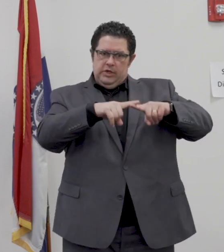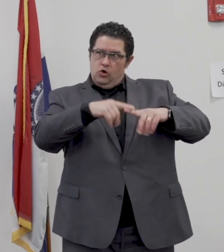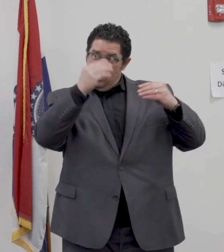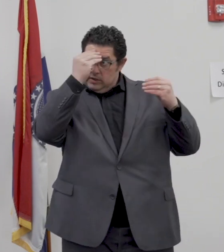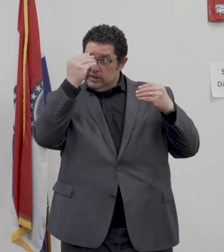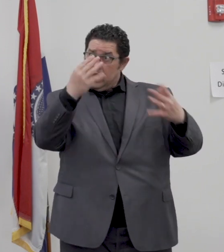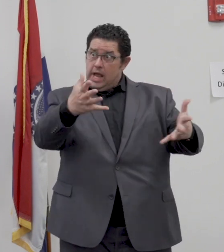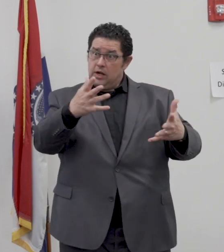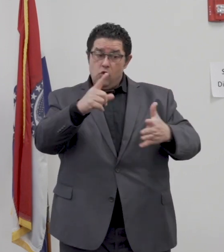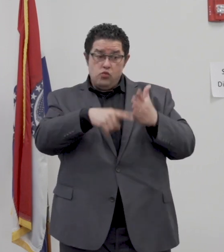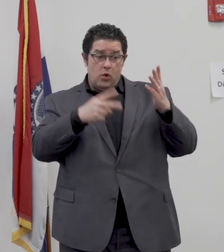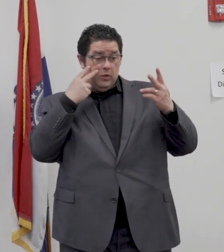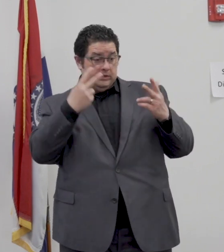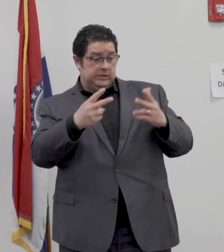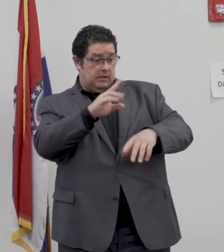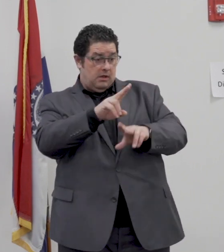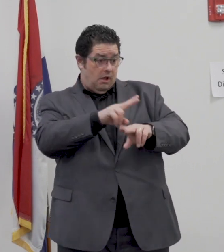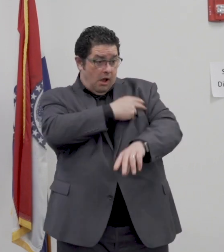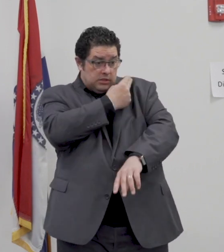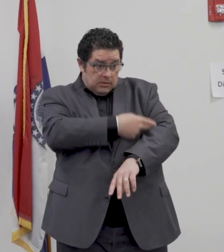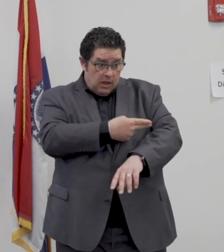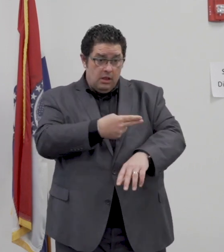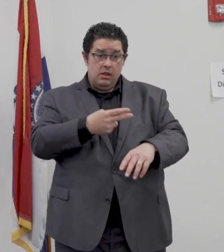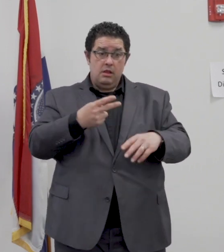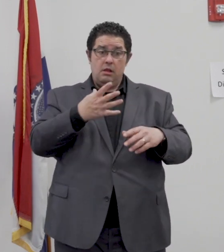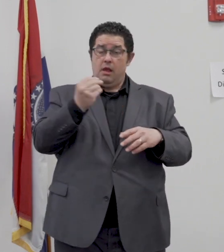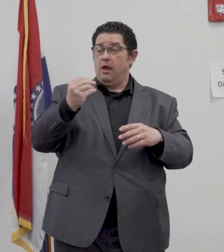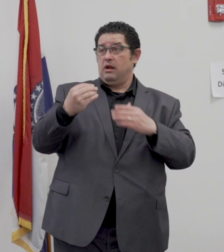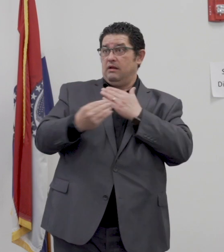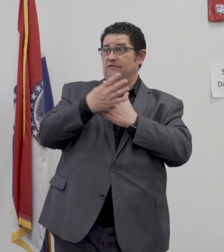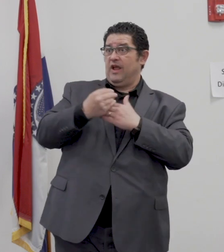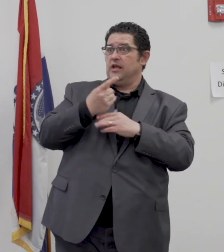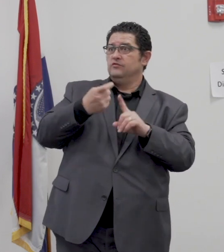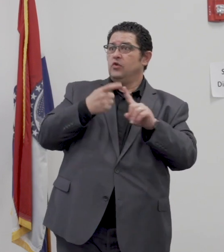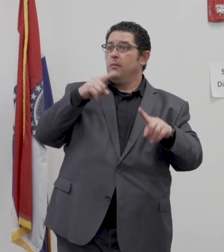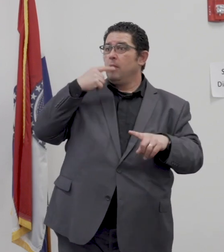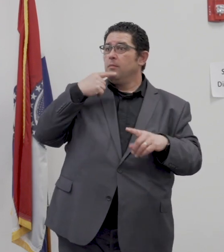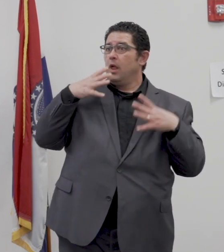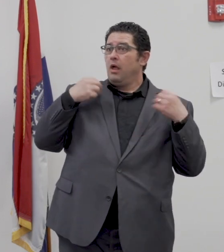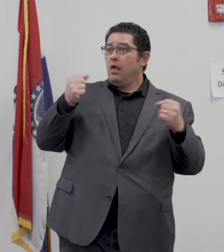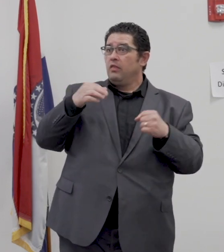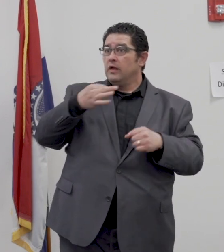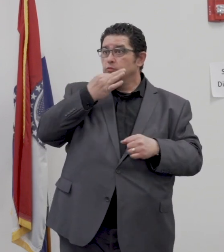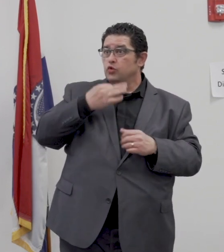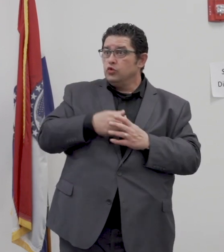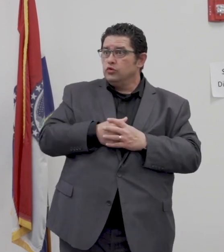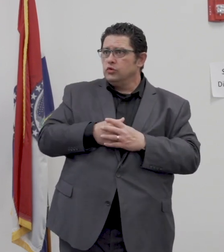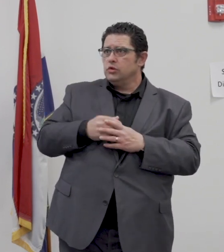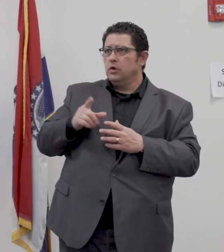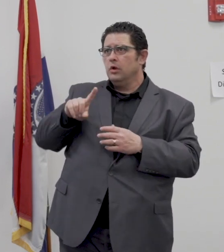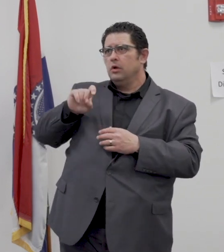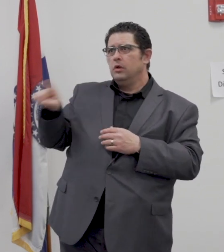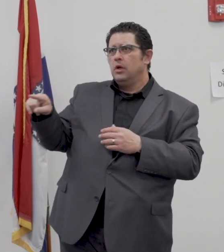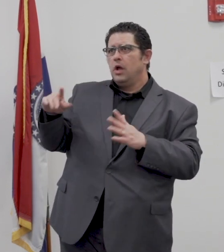based on what we see in our hospital systems and advice from our public health experts. How concerned are you with these other